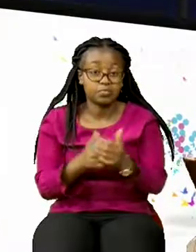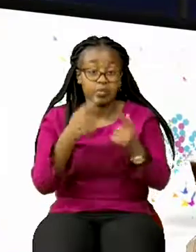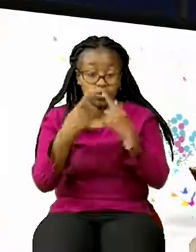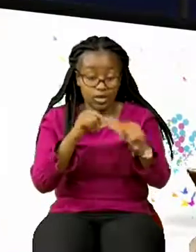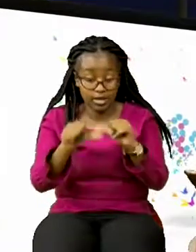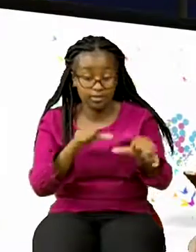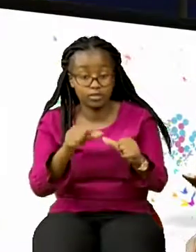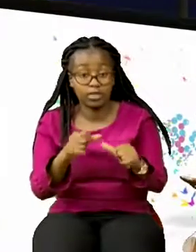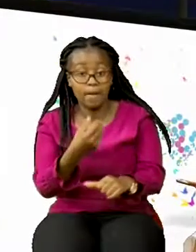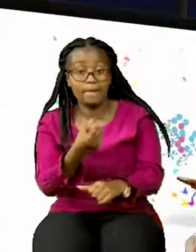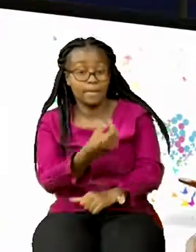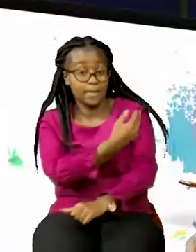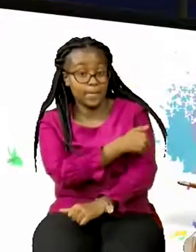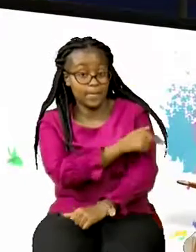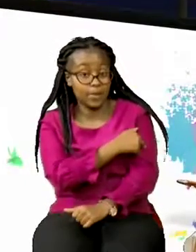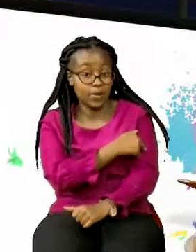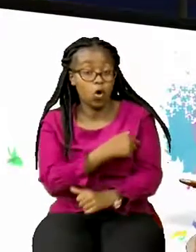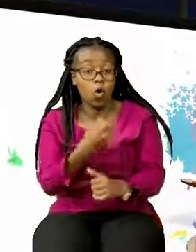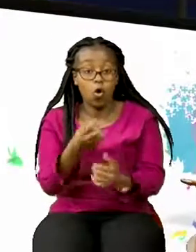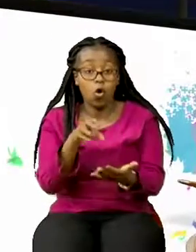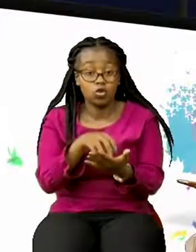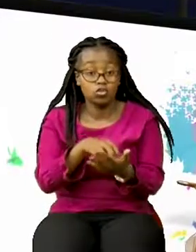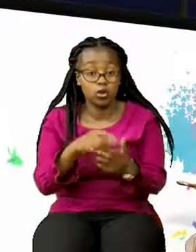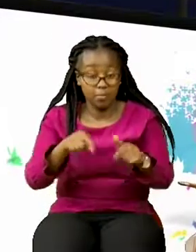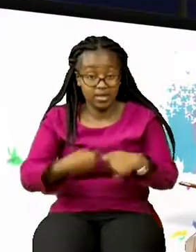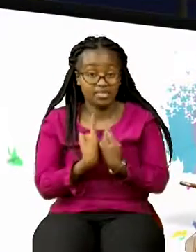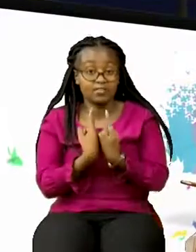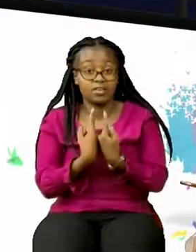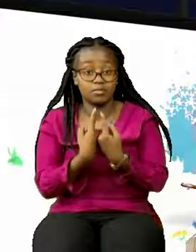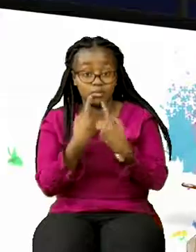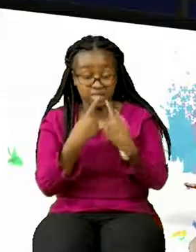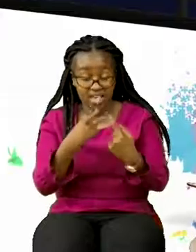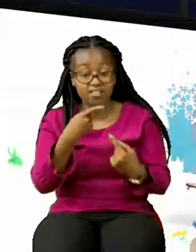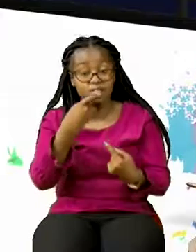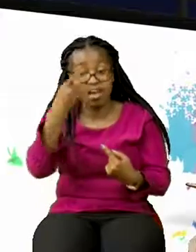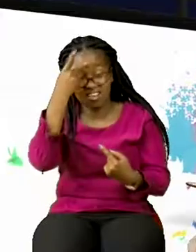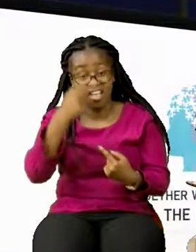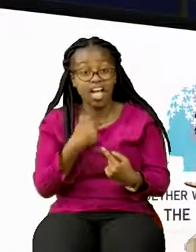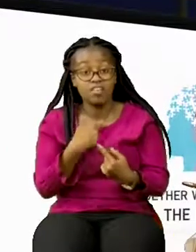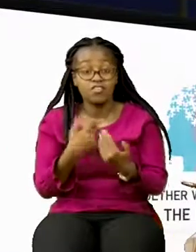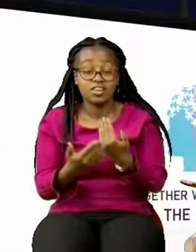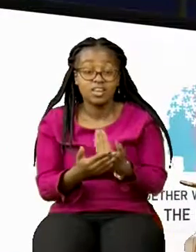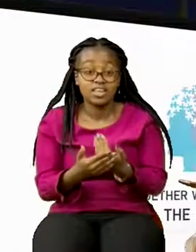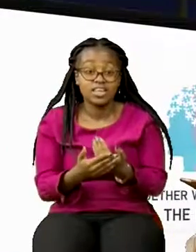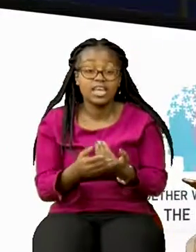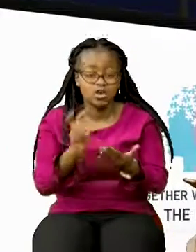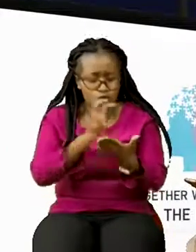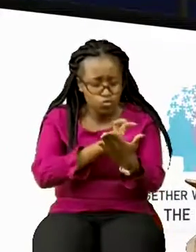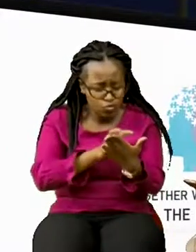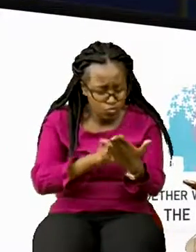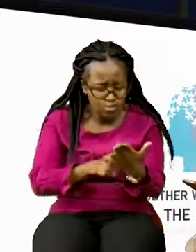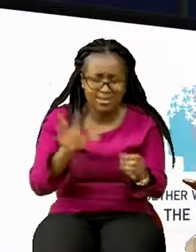talking about medical conditions. Remember, from my side, I'm speaking as a parent, and I have taken the initiative to read a